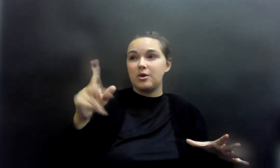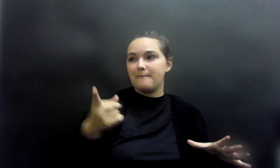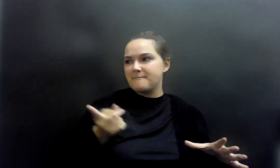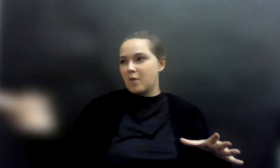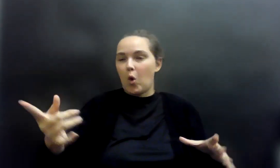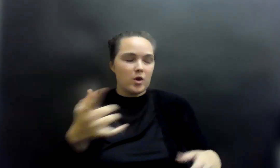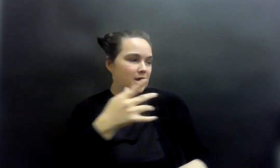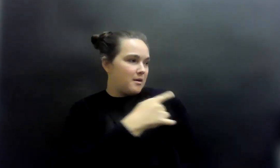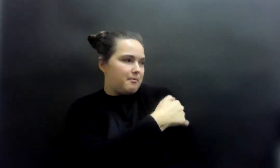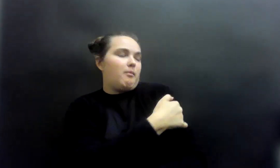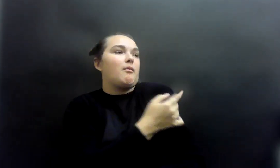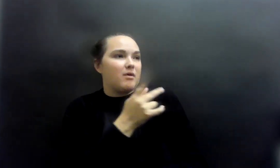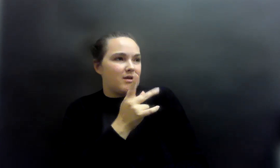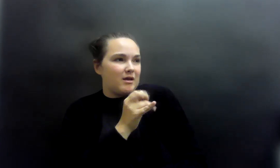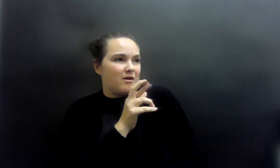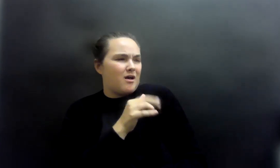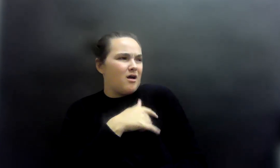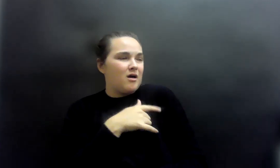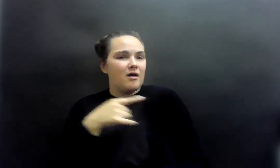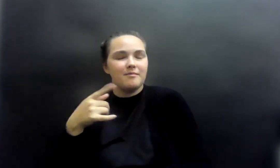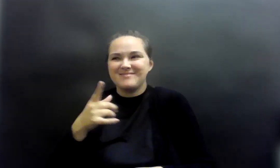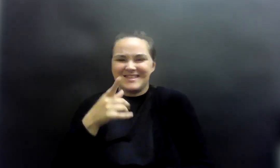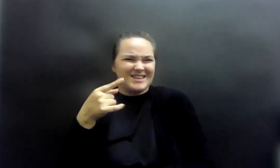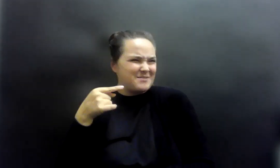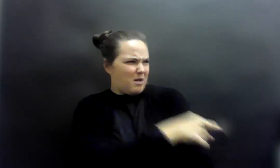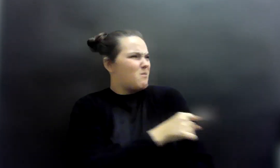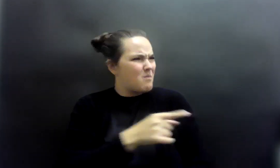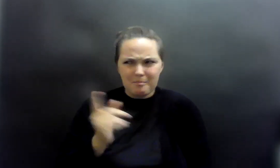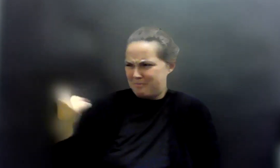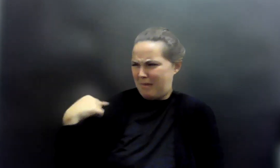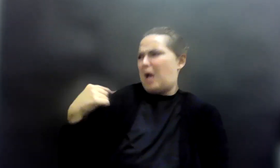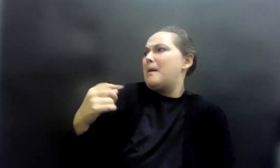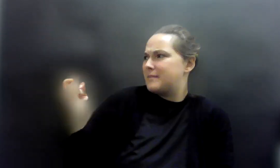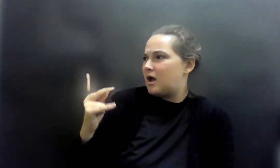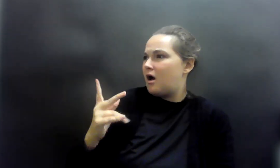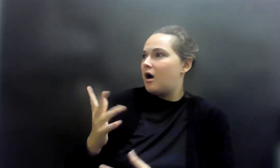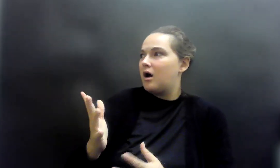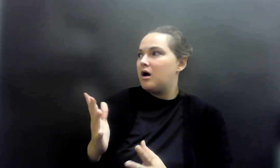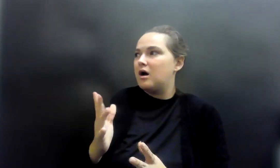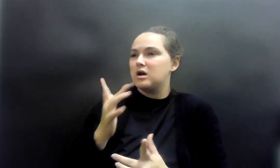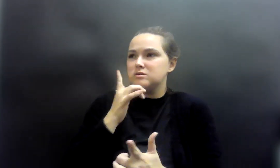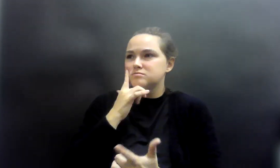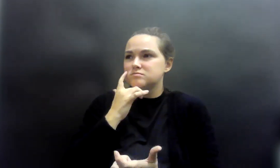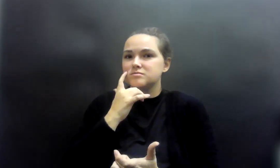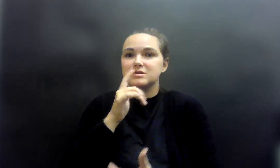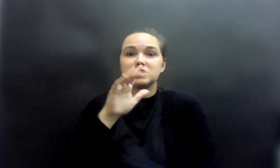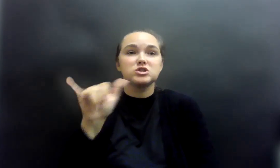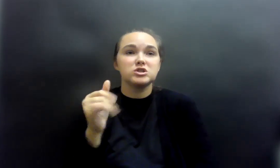back, and Sean started to cry. Before he realized what he was doing, James grabbed his